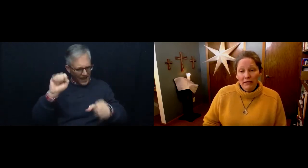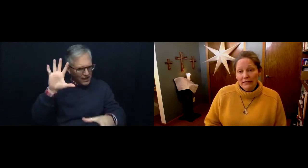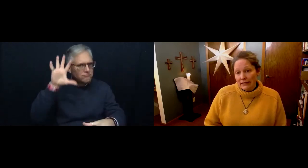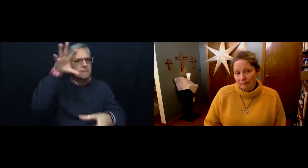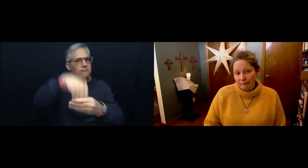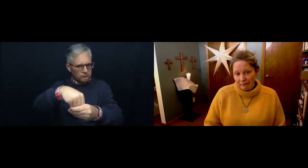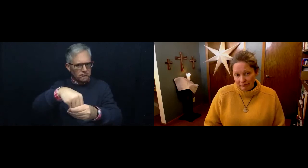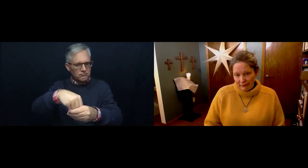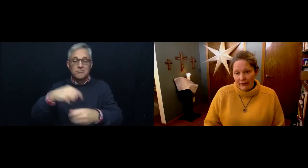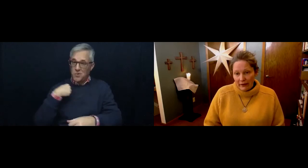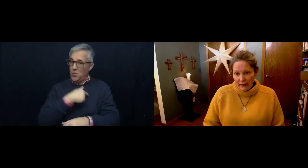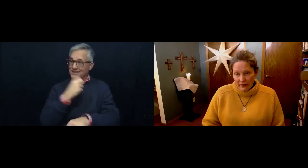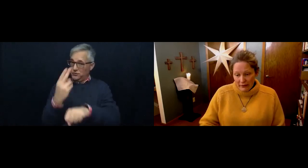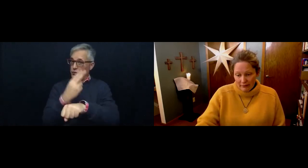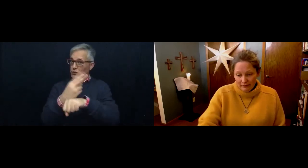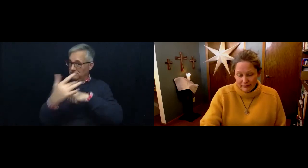pretty amazing.